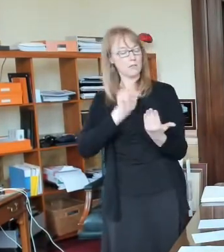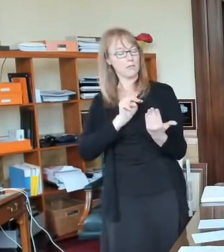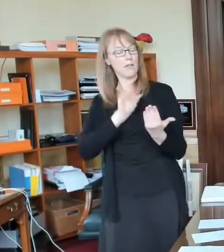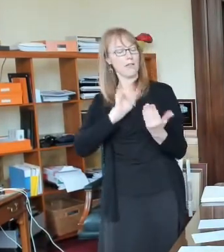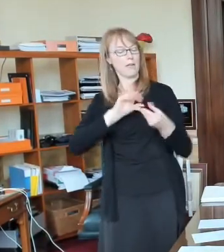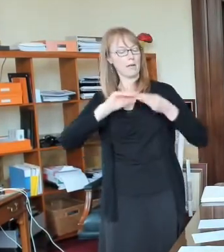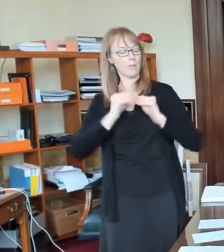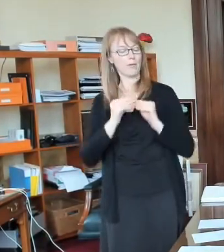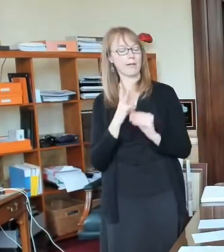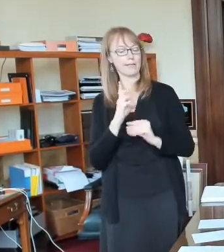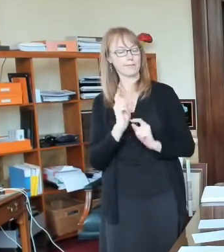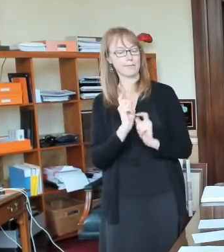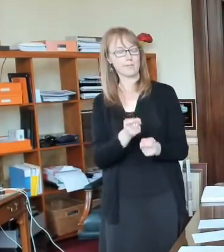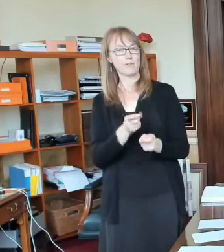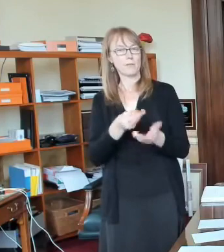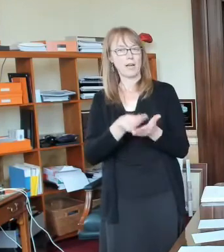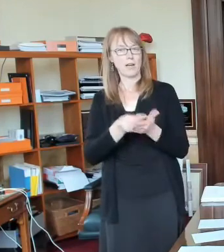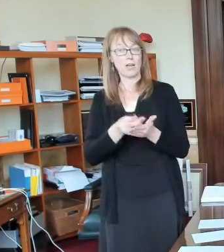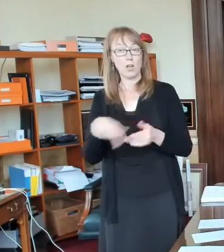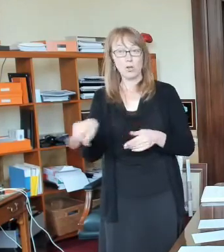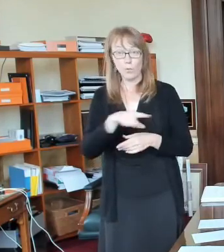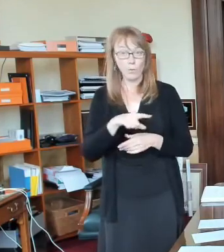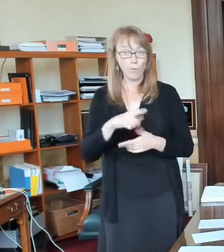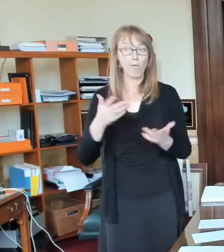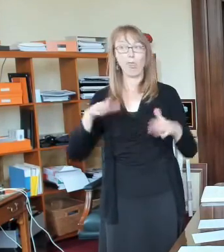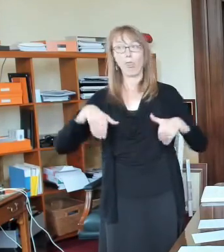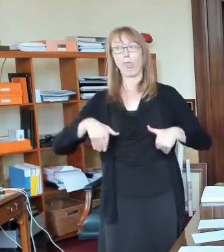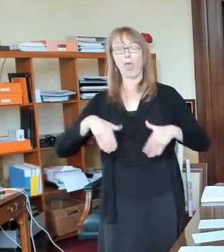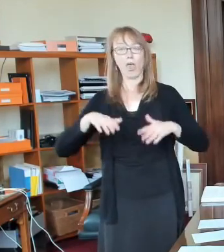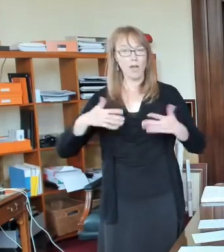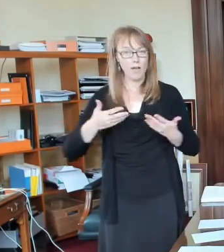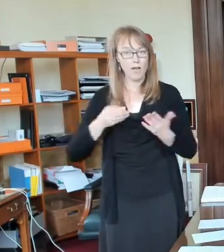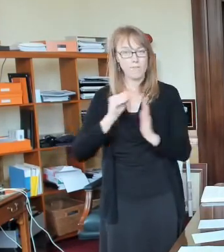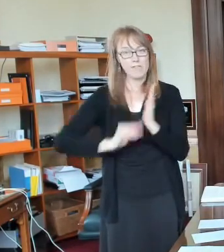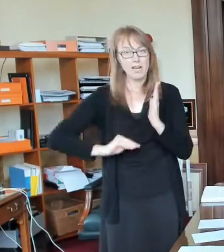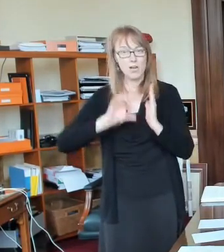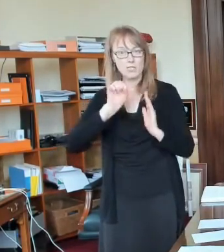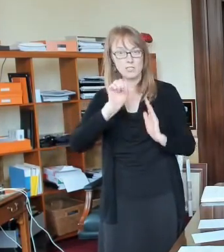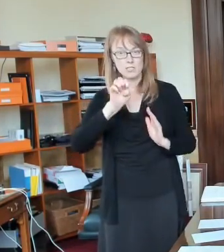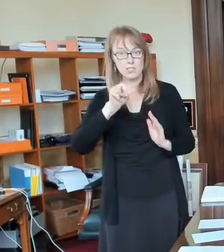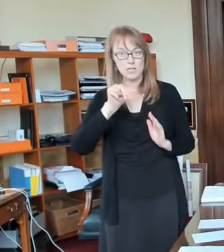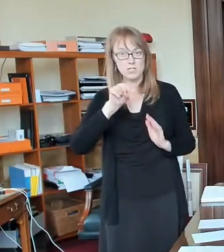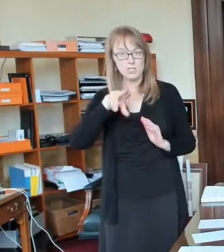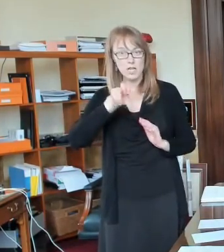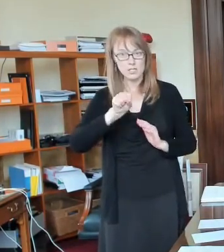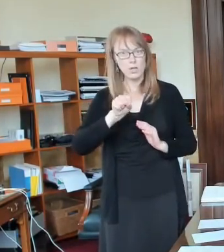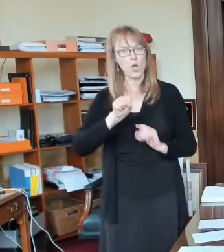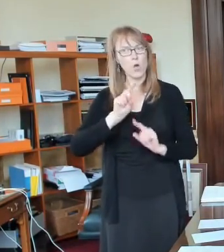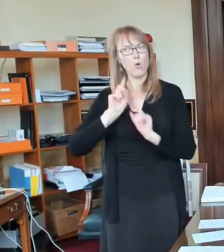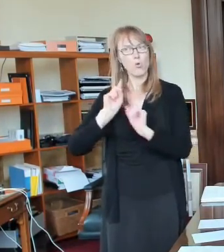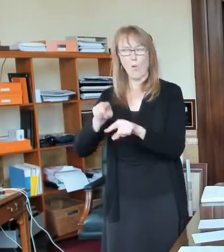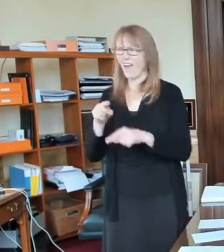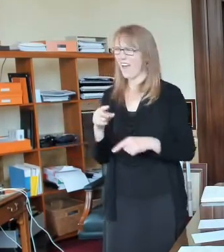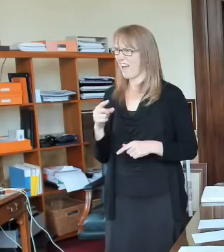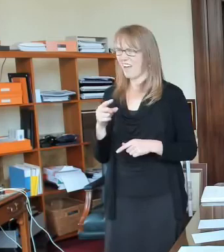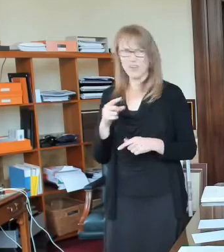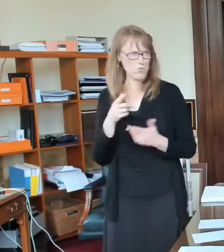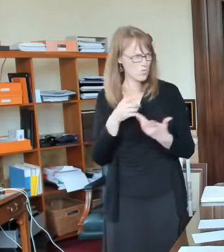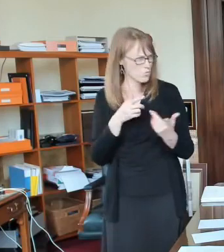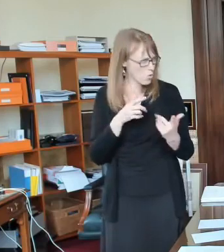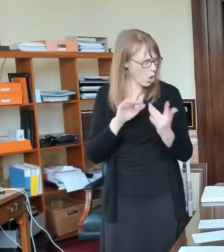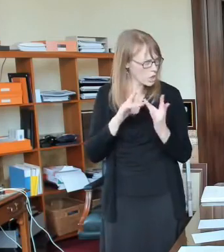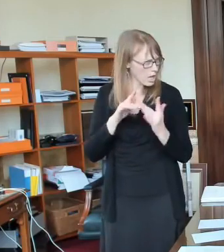So please, fill out your census. You go to, I think it's census.gov. I think it is